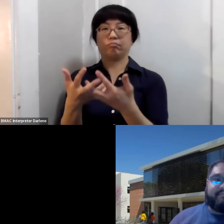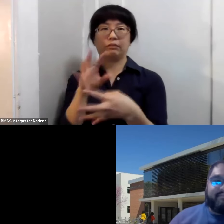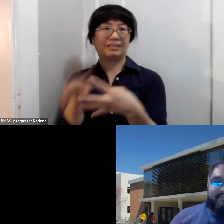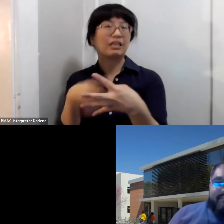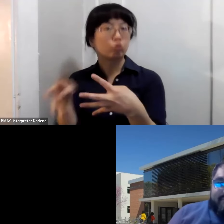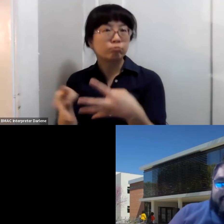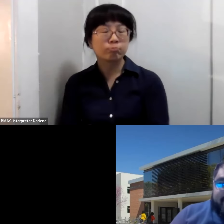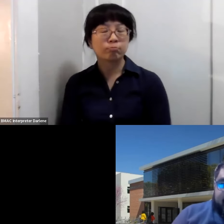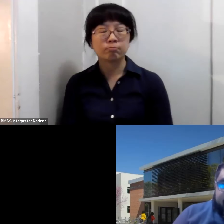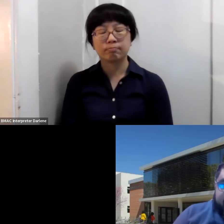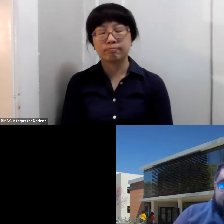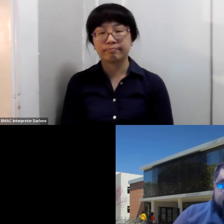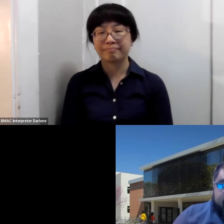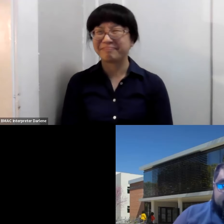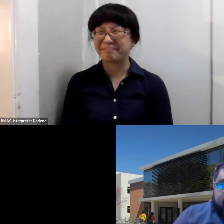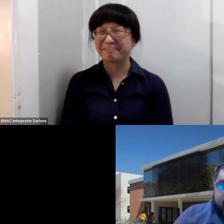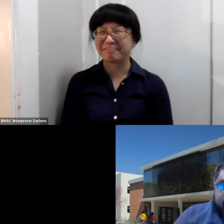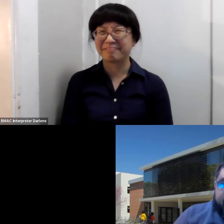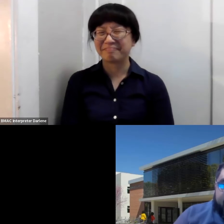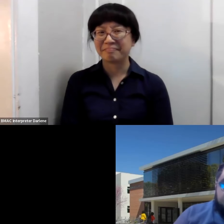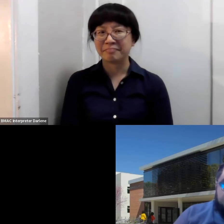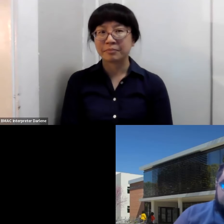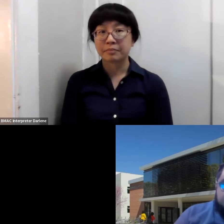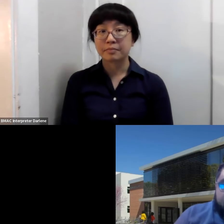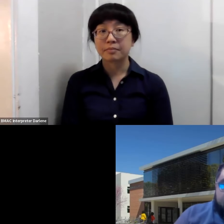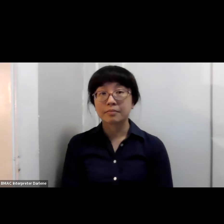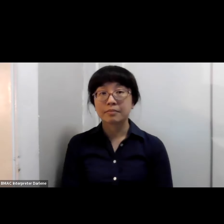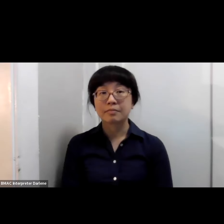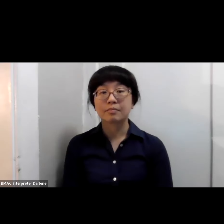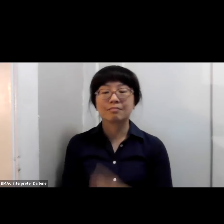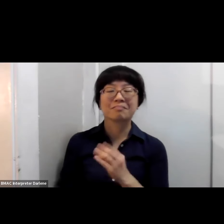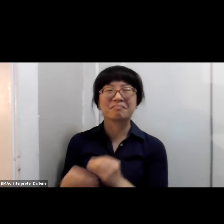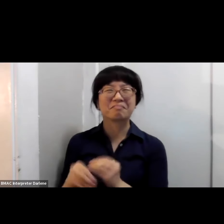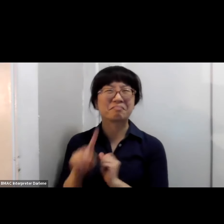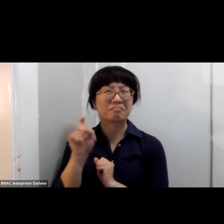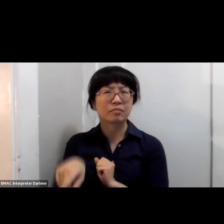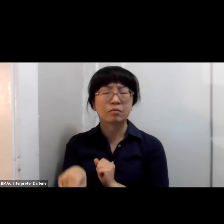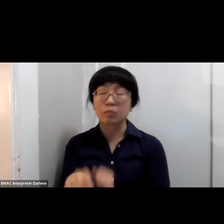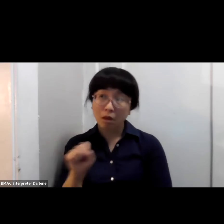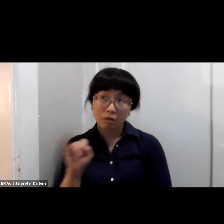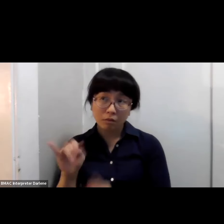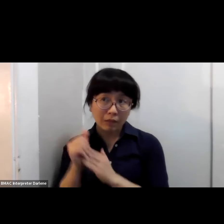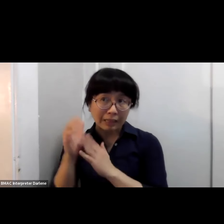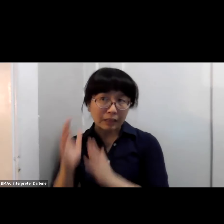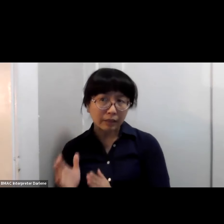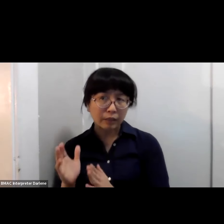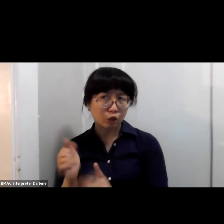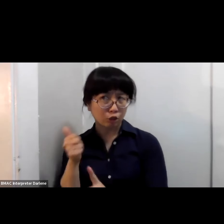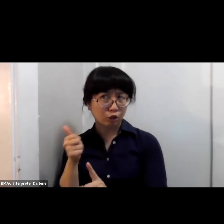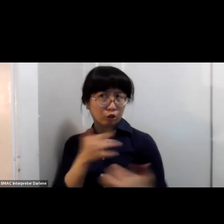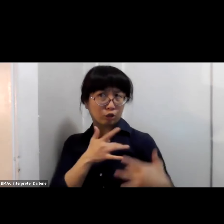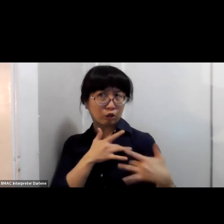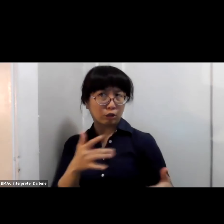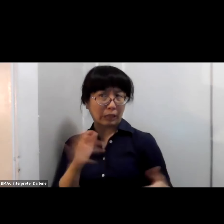that. Great. How about a follow-up to that one too? Is the SI leader's role similar to that of a graduate